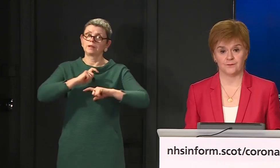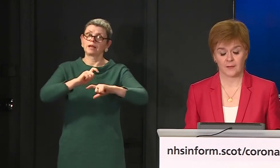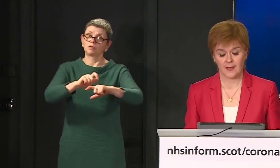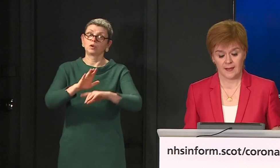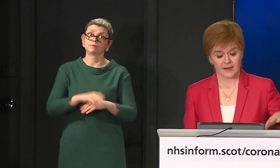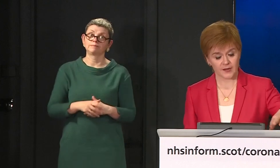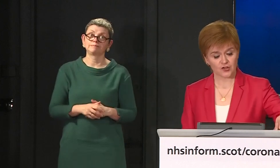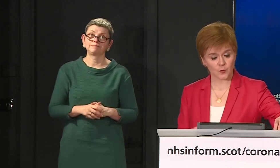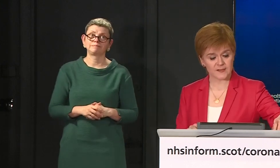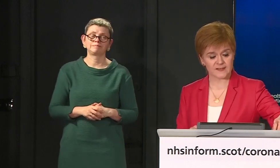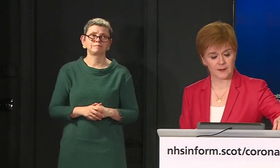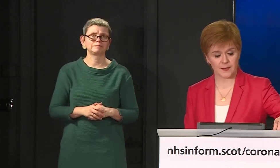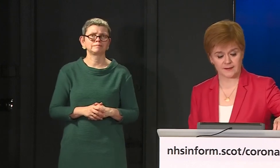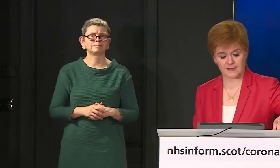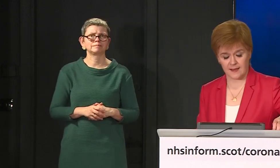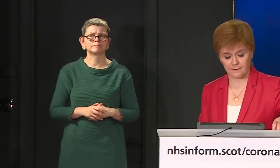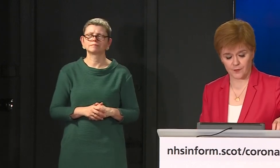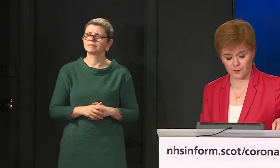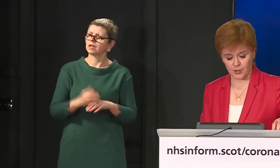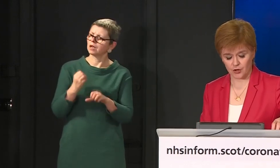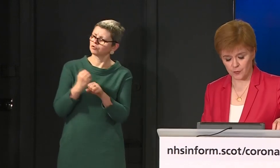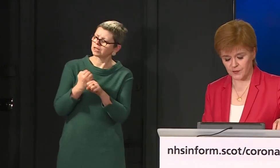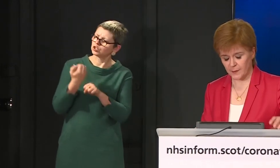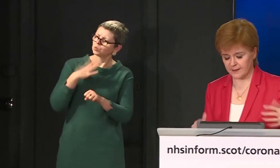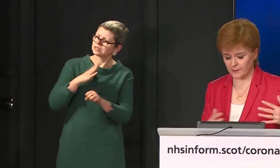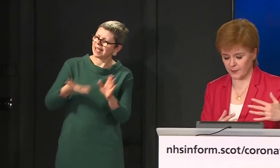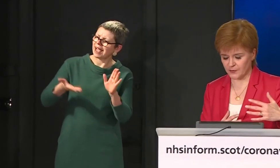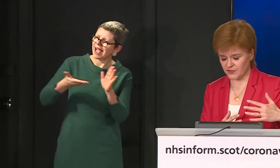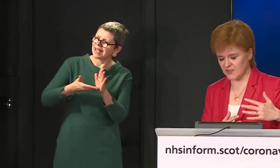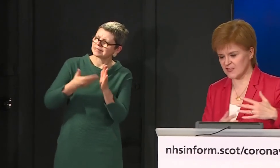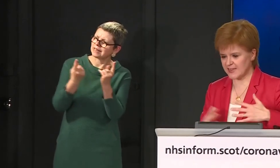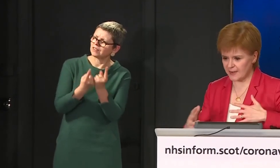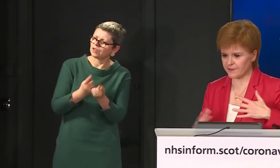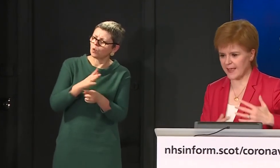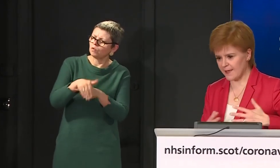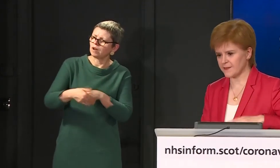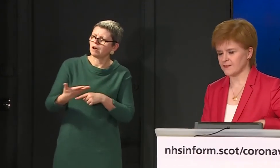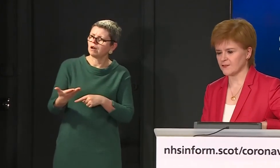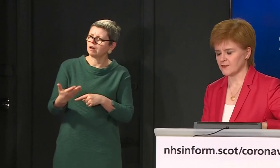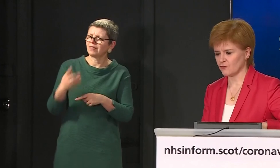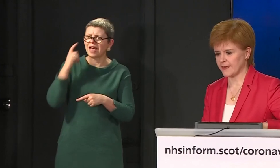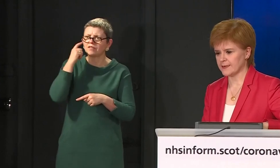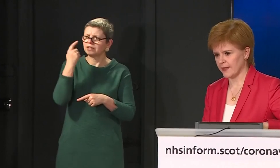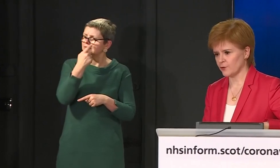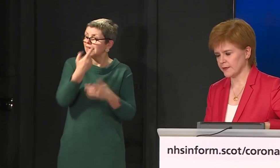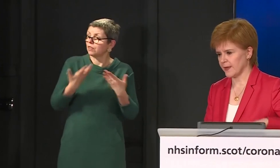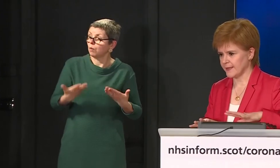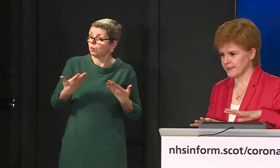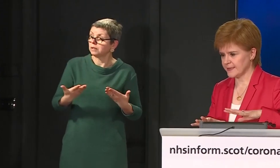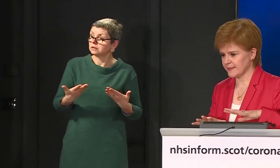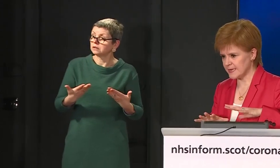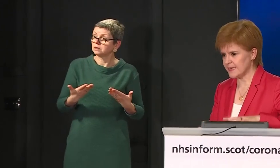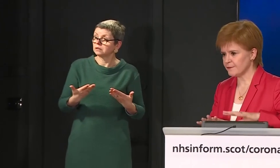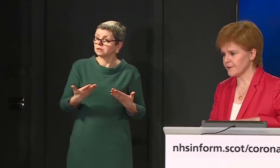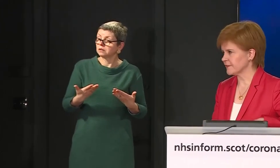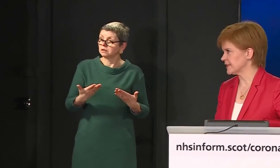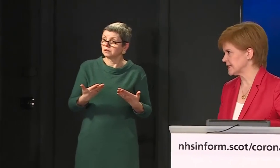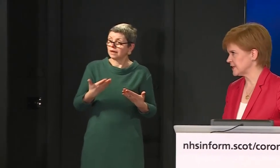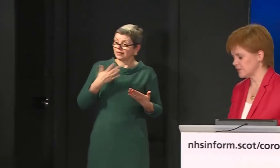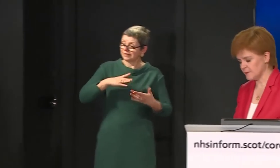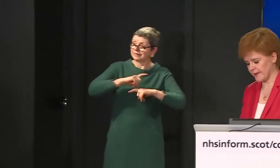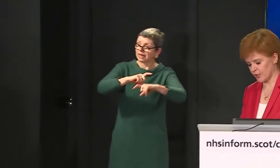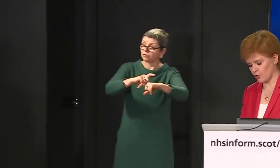to do. Gregor, do you want to say a bit from your perspective about just the state of the evidence right now and the need for